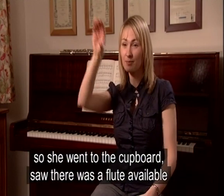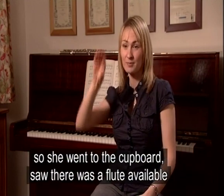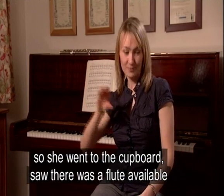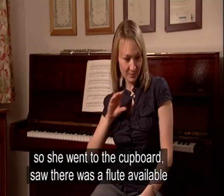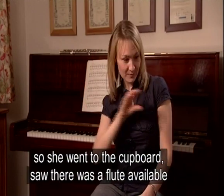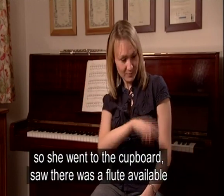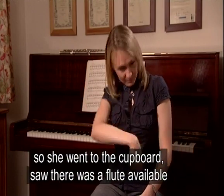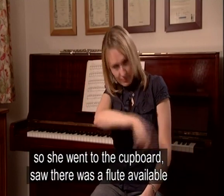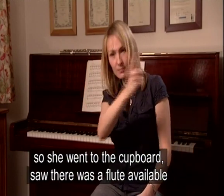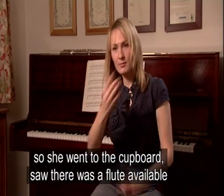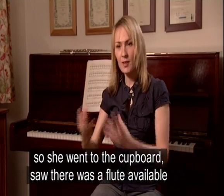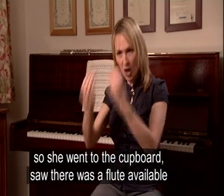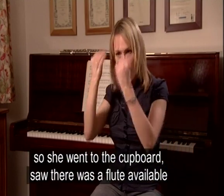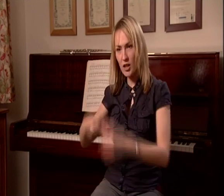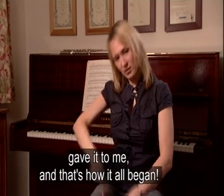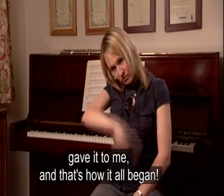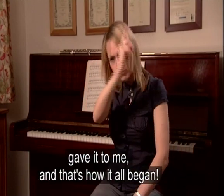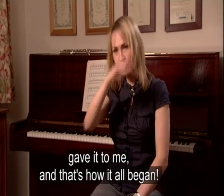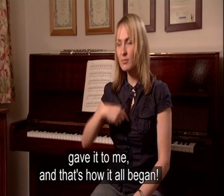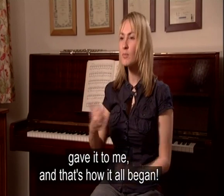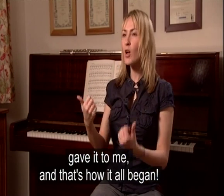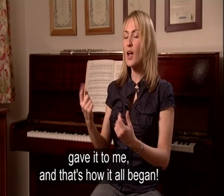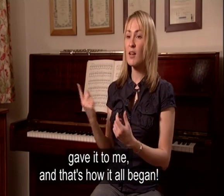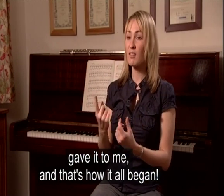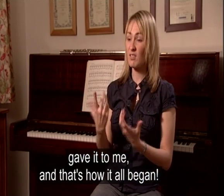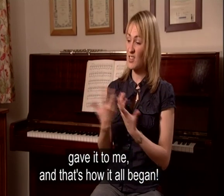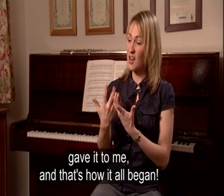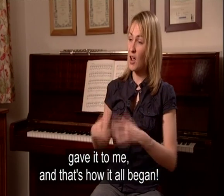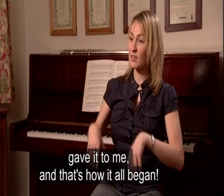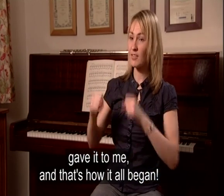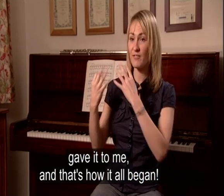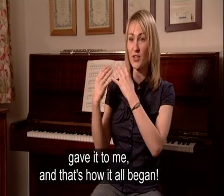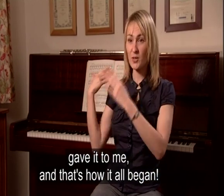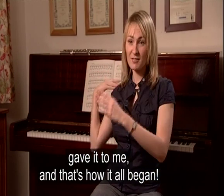flute available, gave it to me, and that's how it all began.